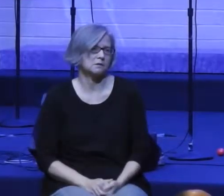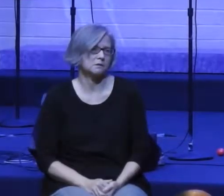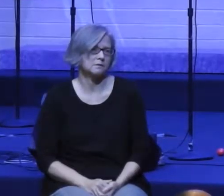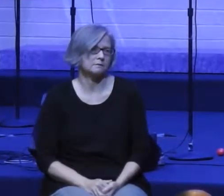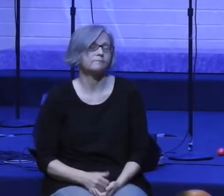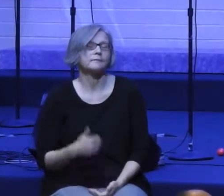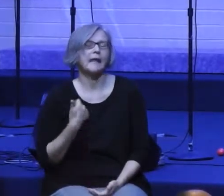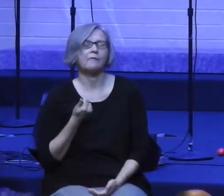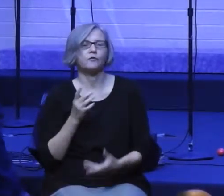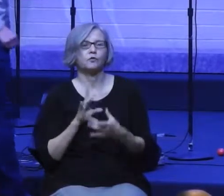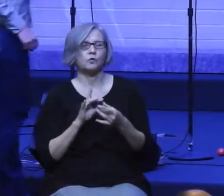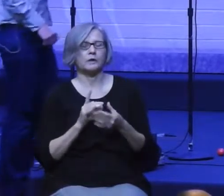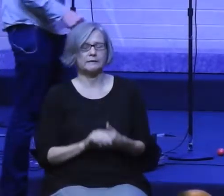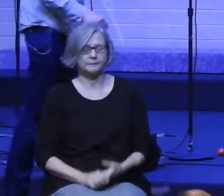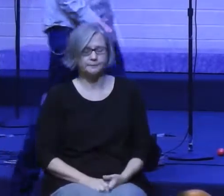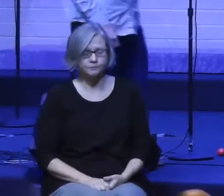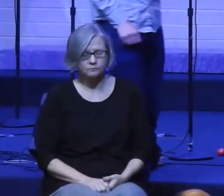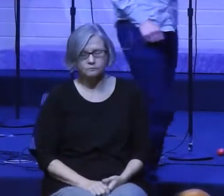few stories.